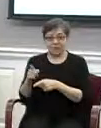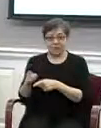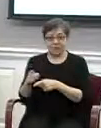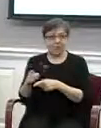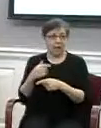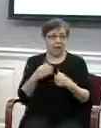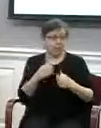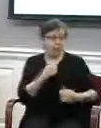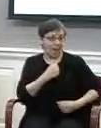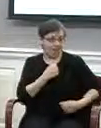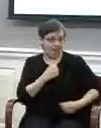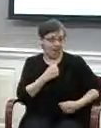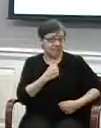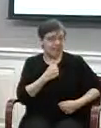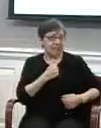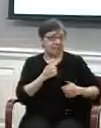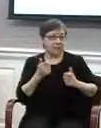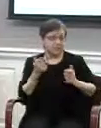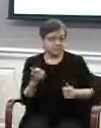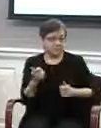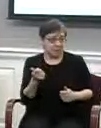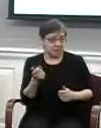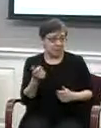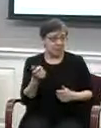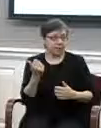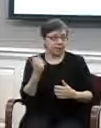carries arms, or, you know, is actually